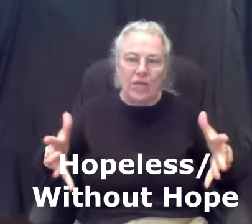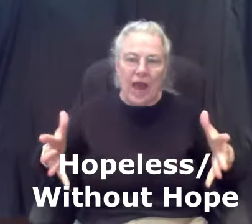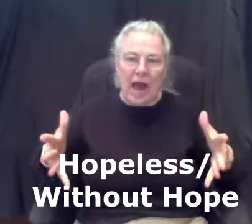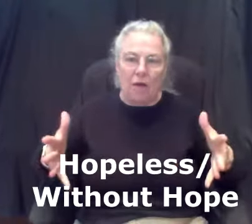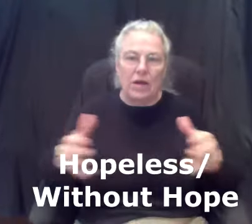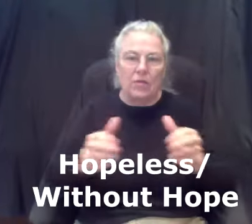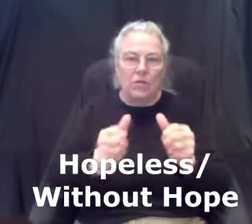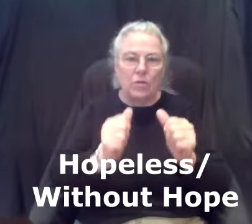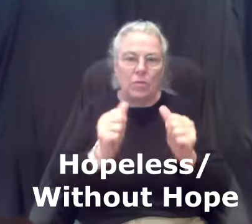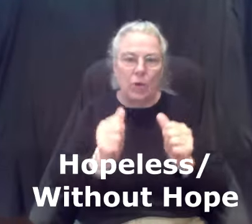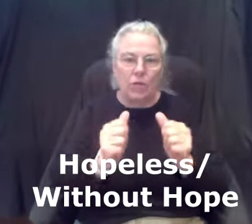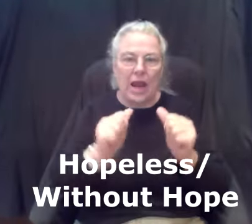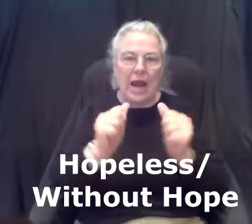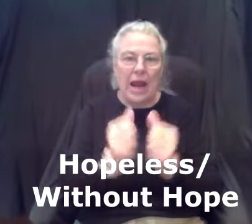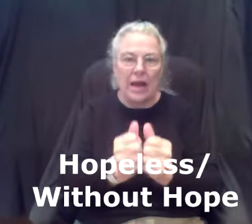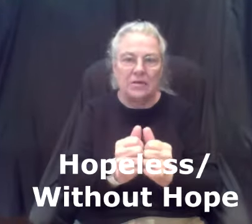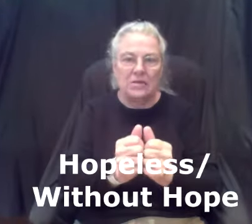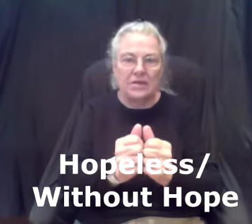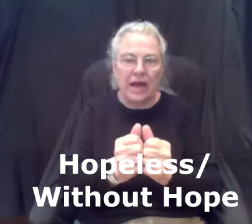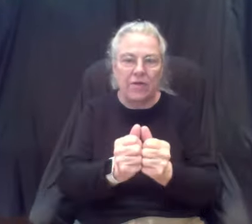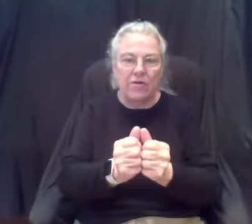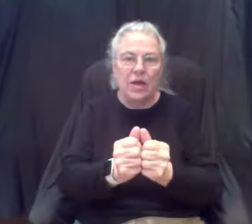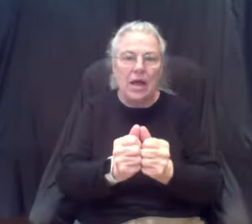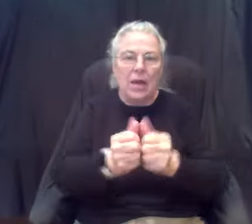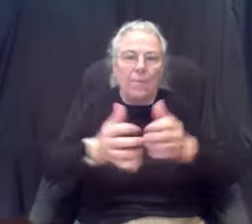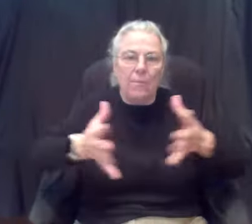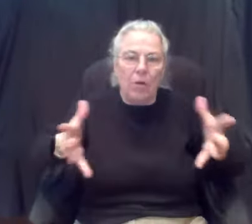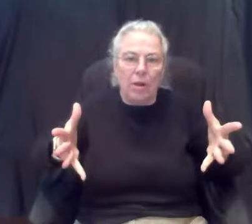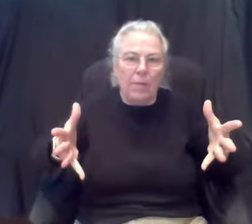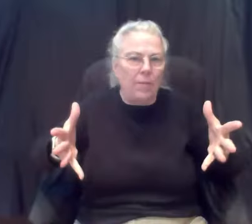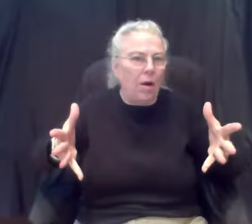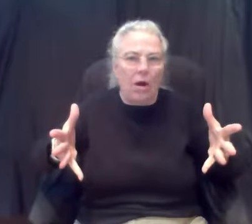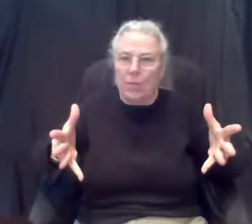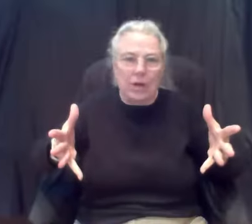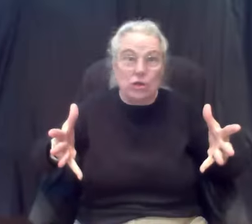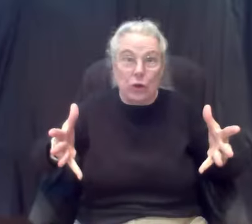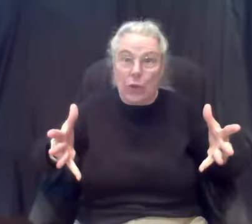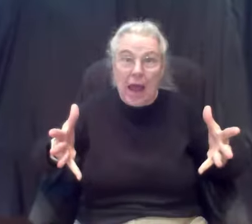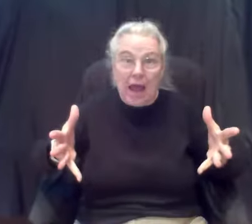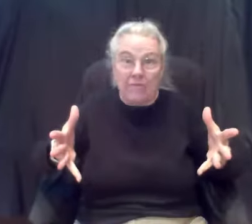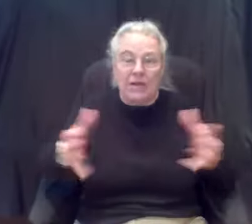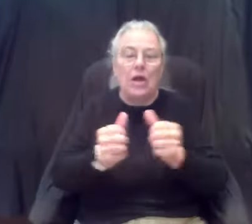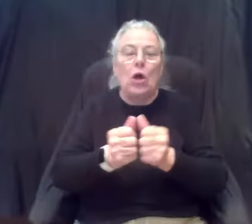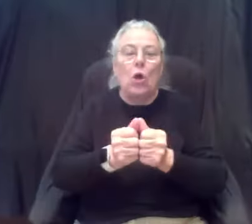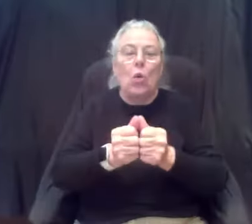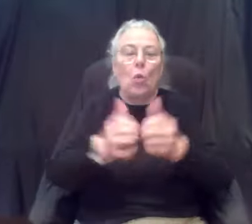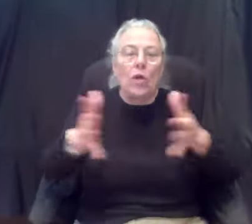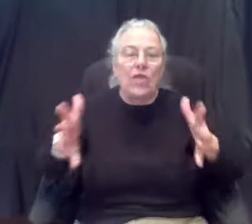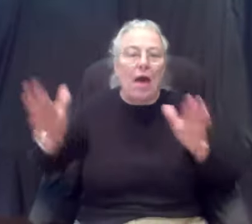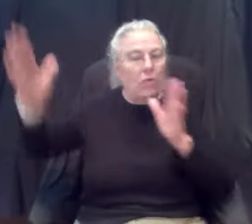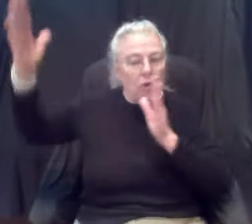without. Both A hands together, pull them apart because you don't have it. Without